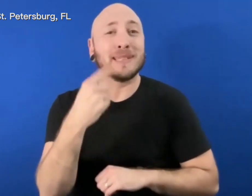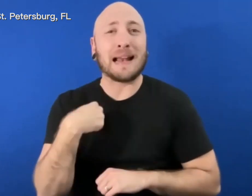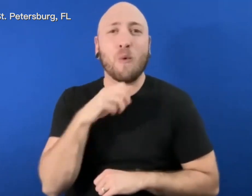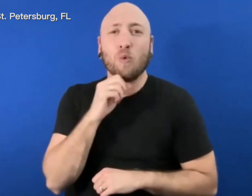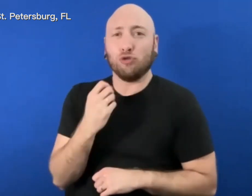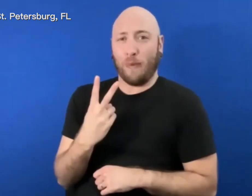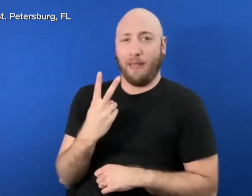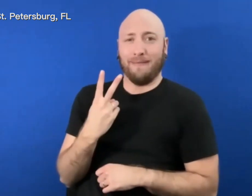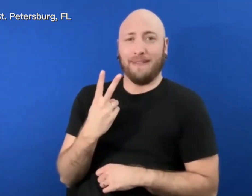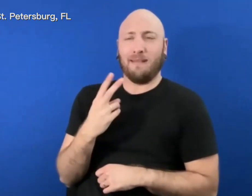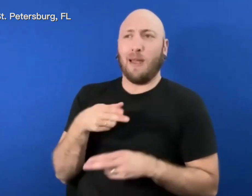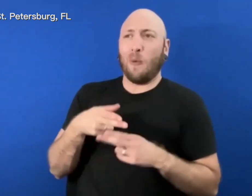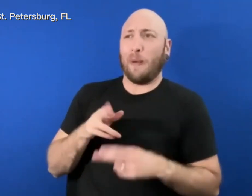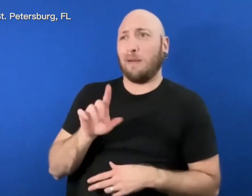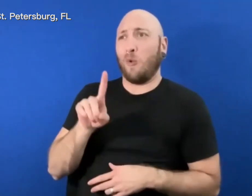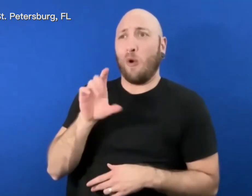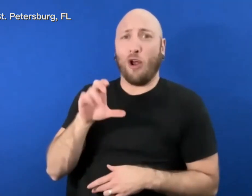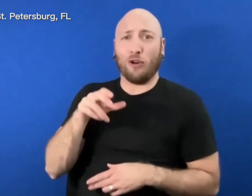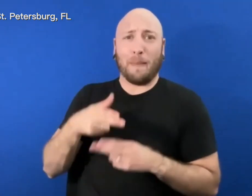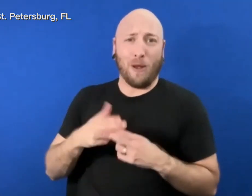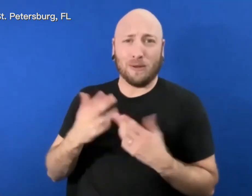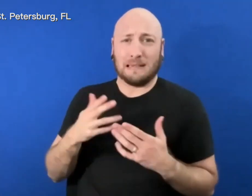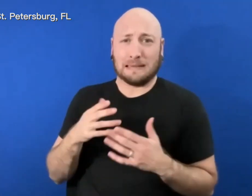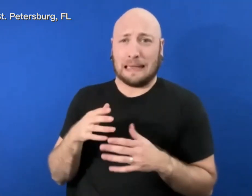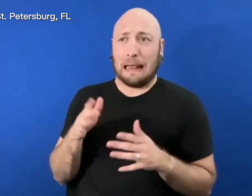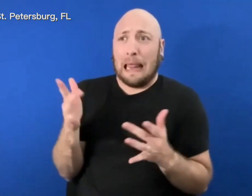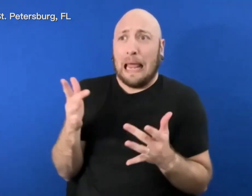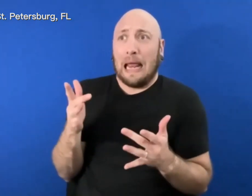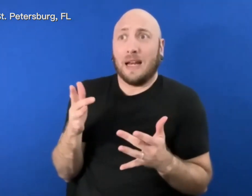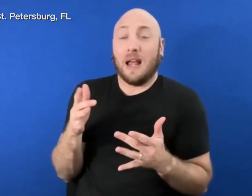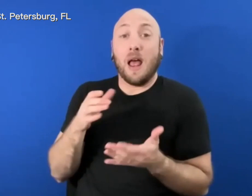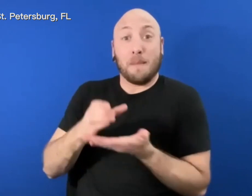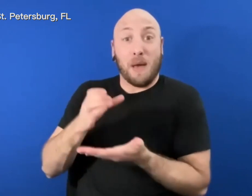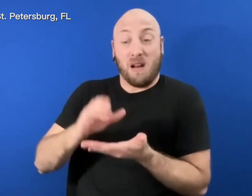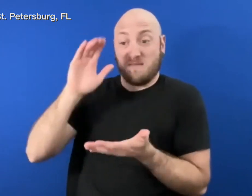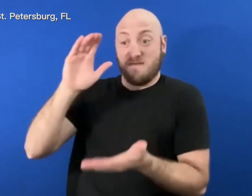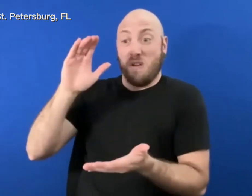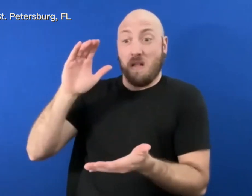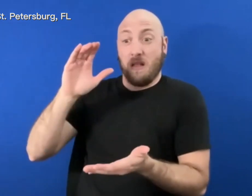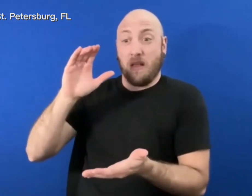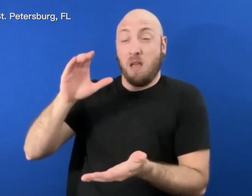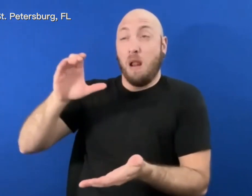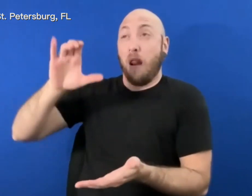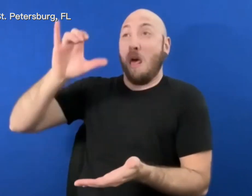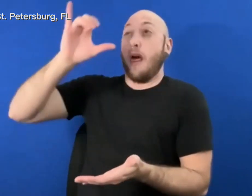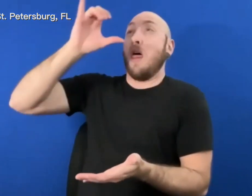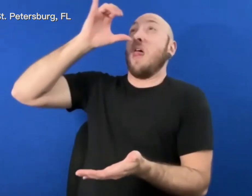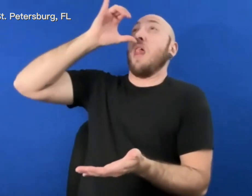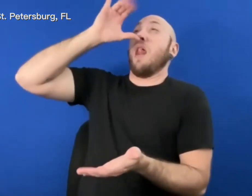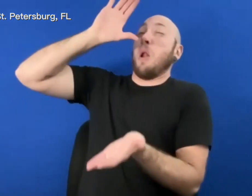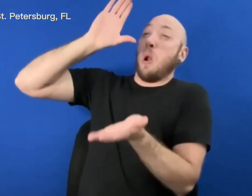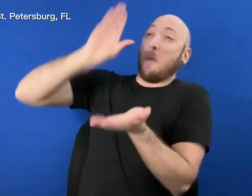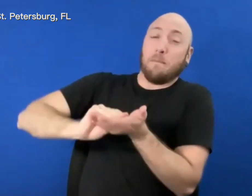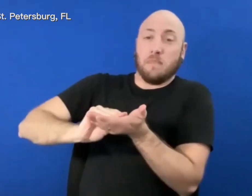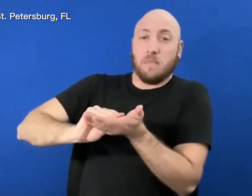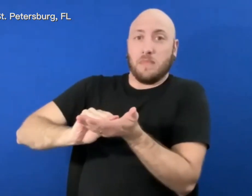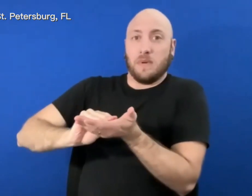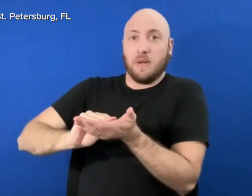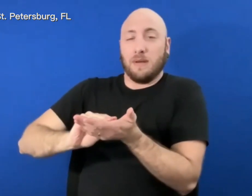bottle of wine. And somehow I made it through the night. I'm pretty sure I blacked out, but all I remember was waking